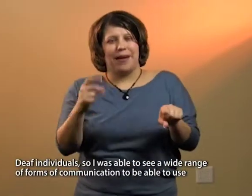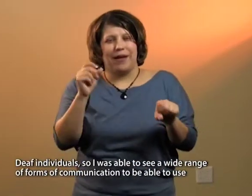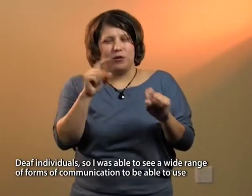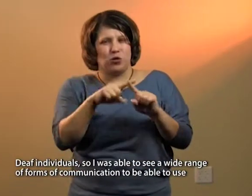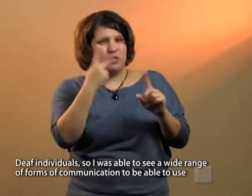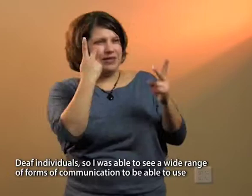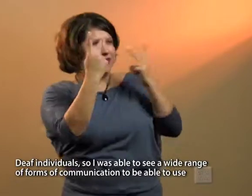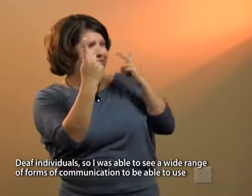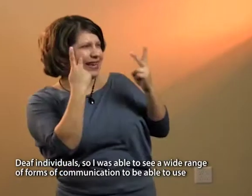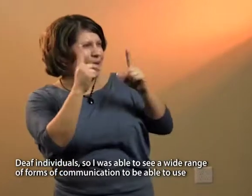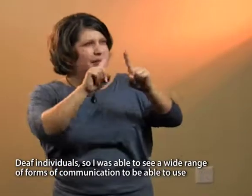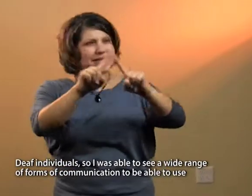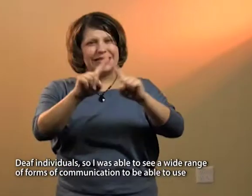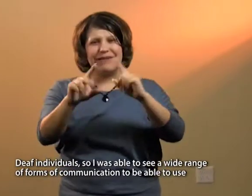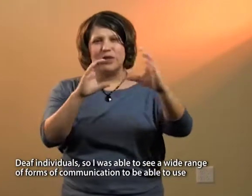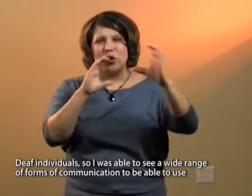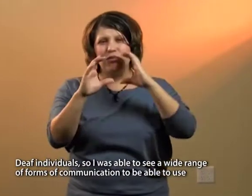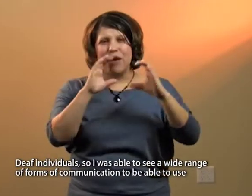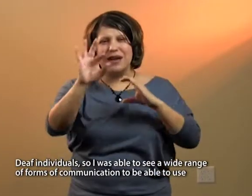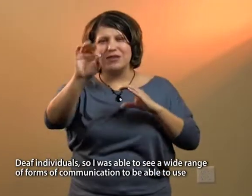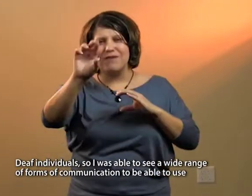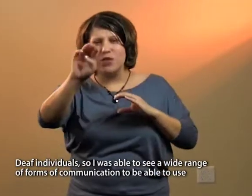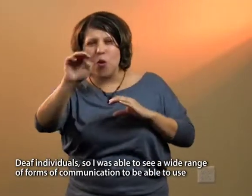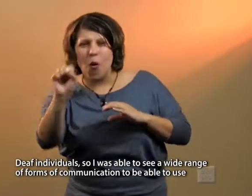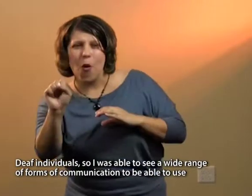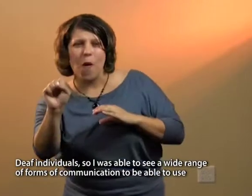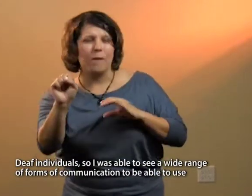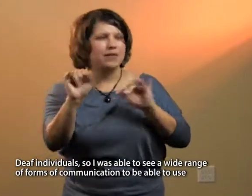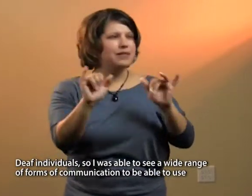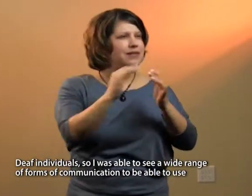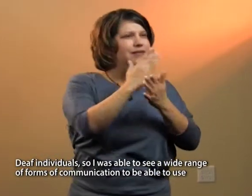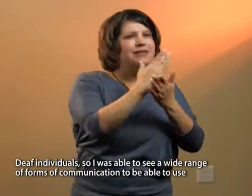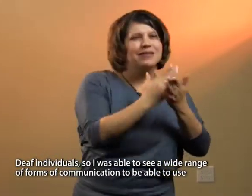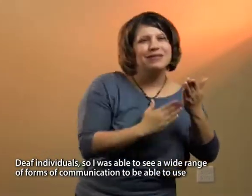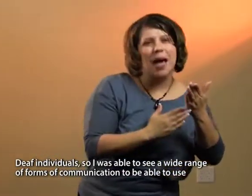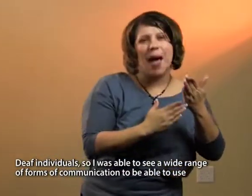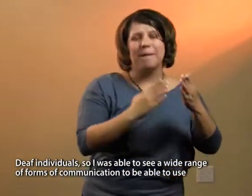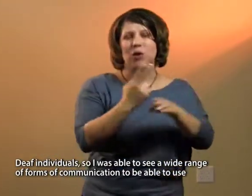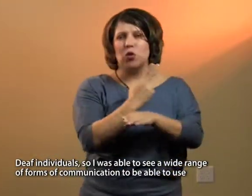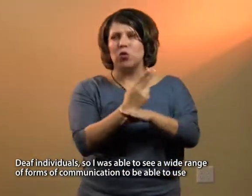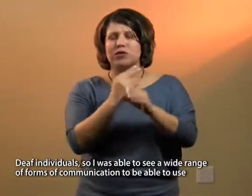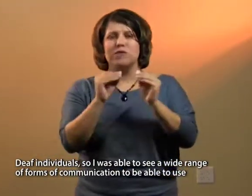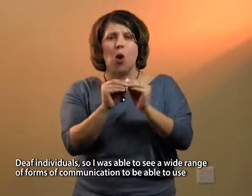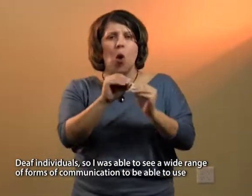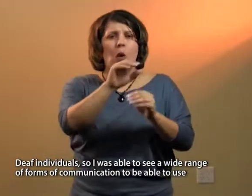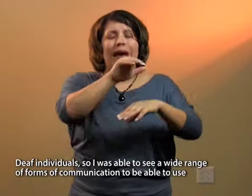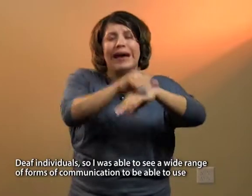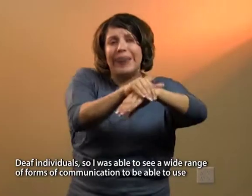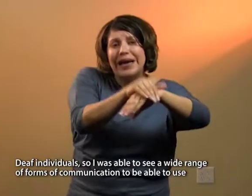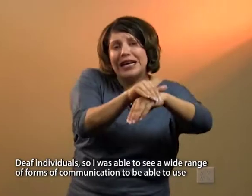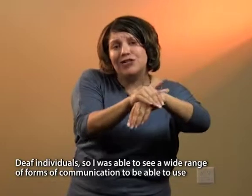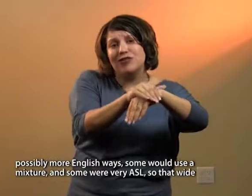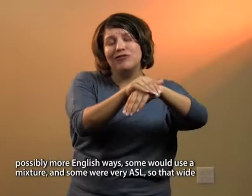individuals so i was able to see a wide range of forms of communication to be able to use